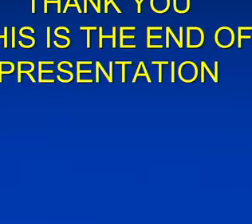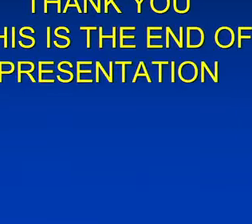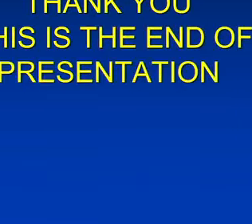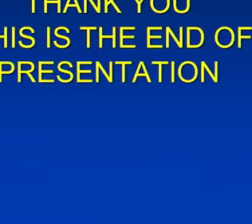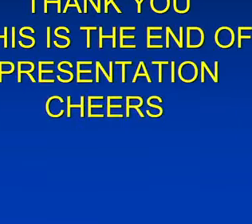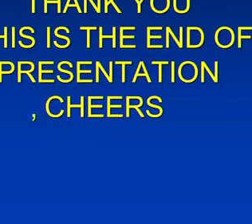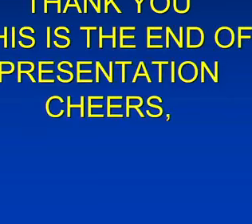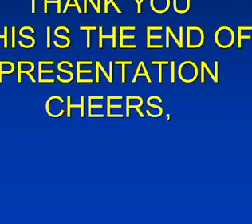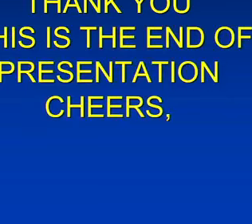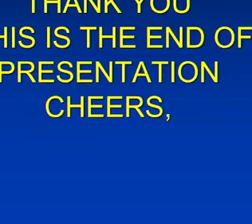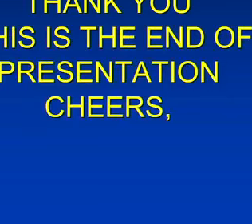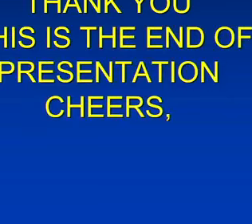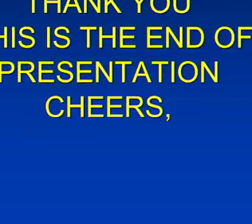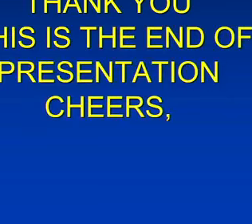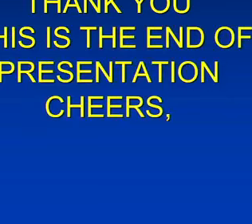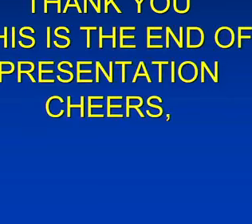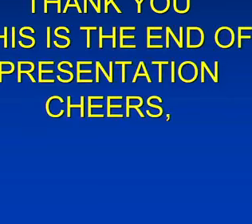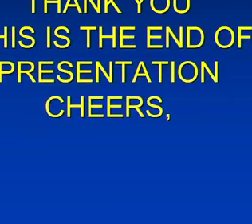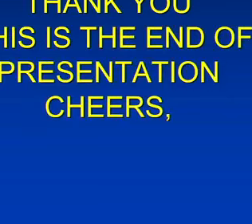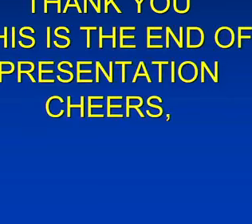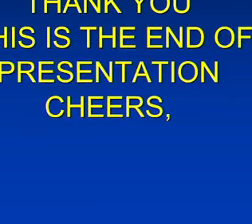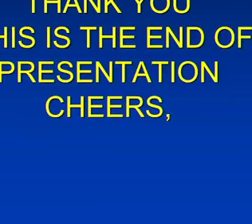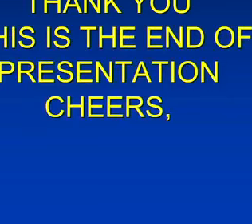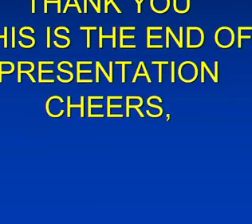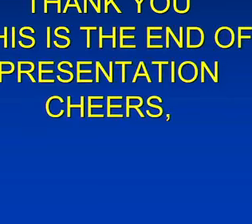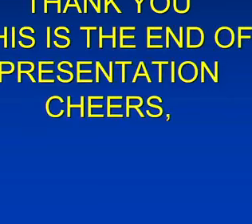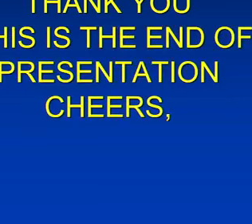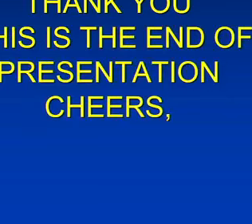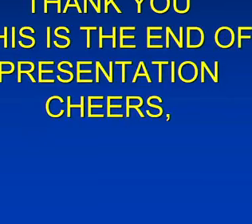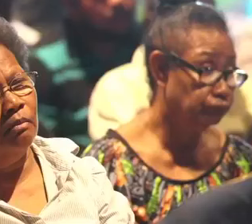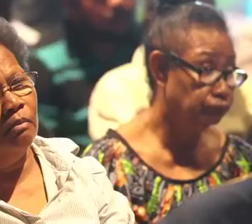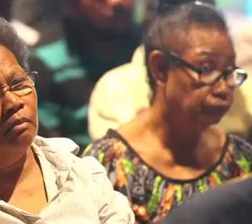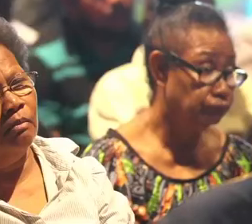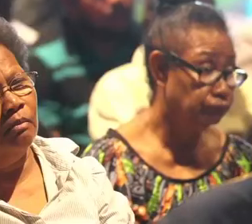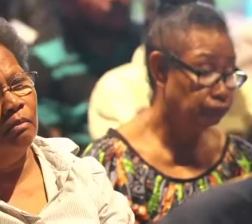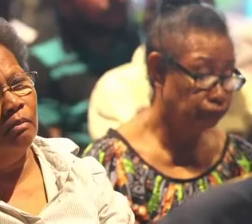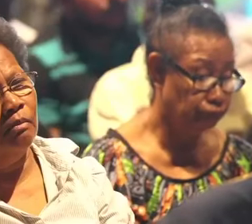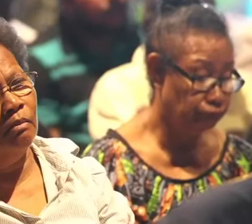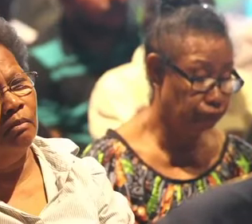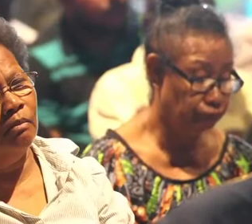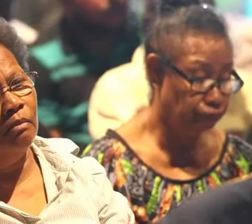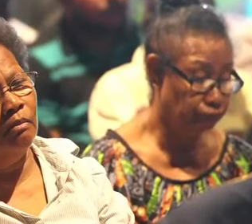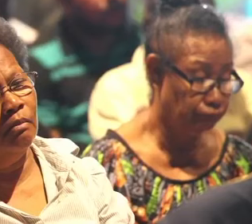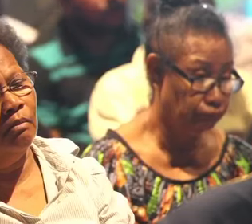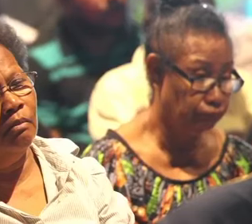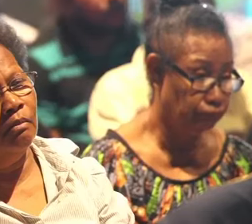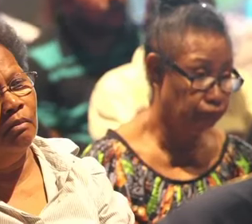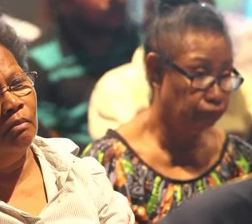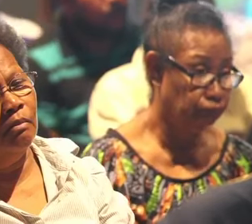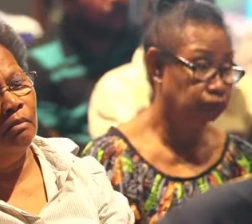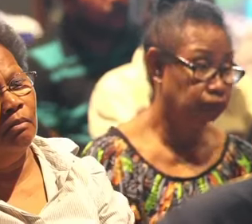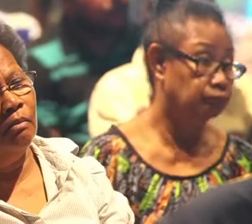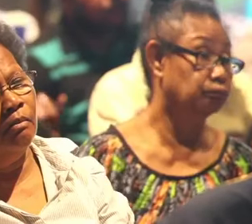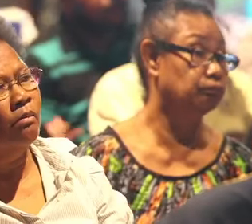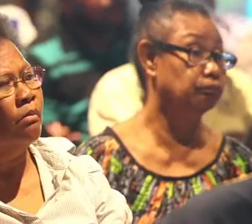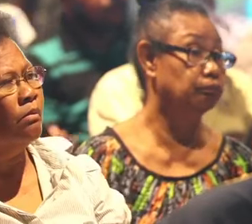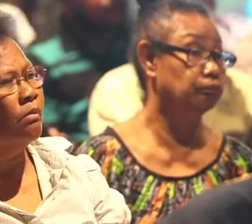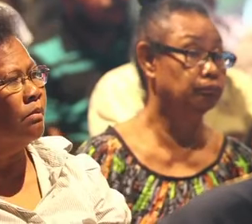start. And some of us, in past years, we don't know what is cooperative, and we used to go out and get forms registered